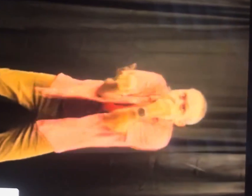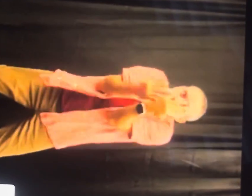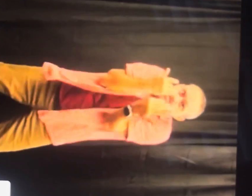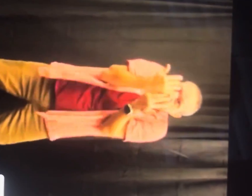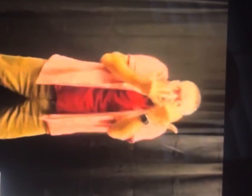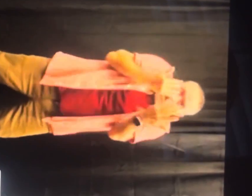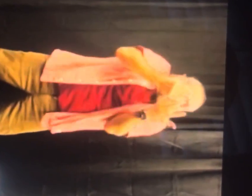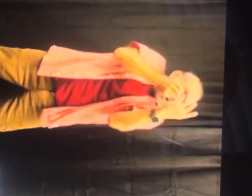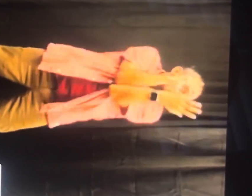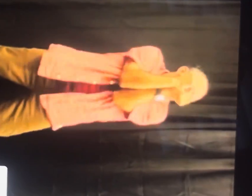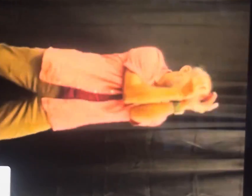everything's